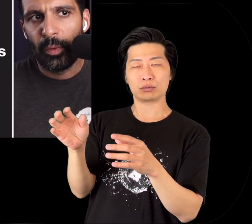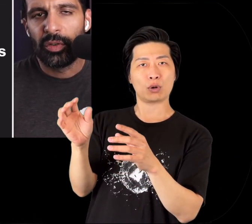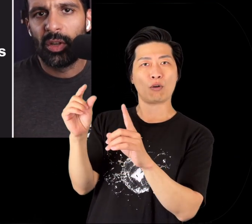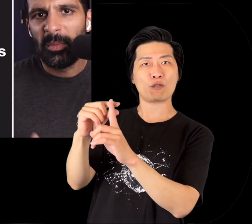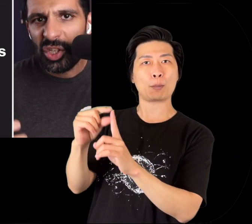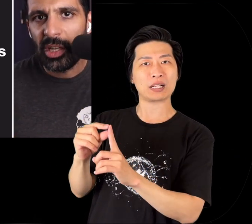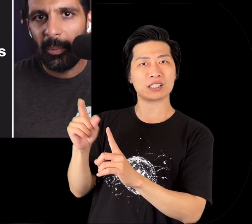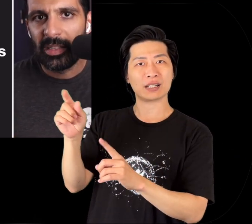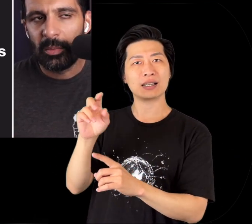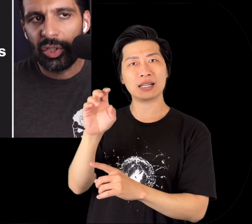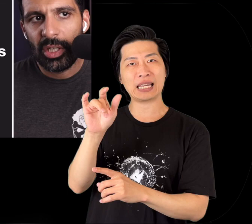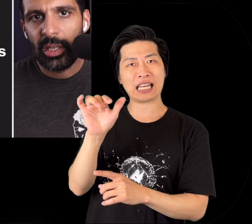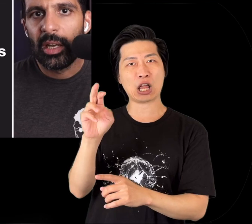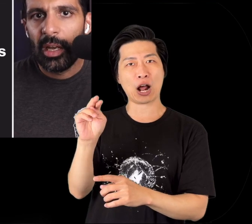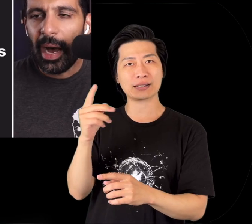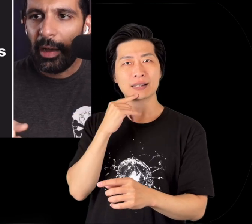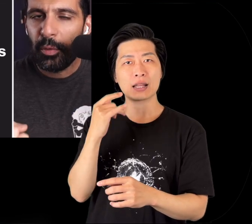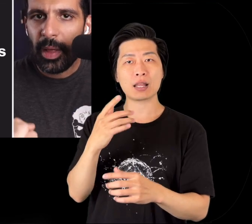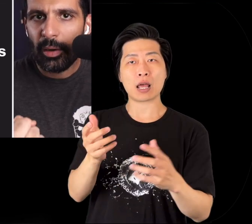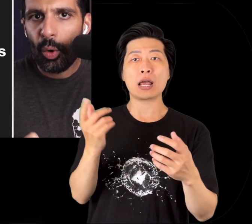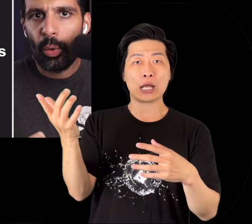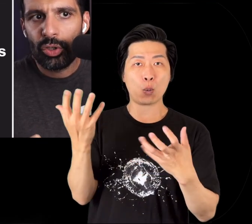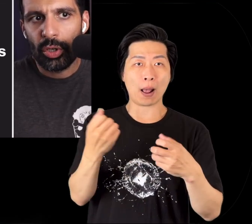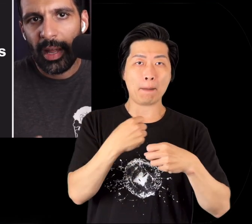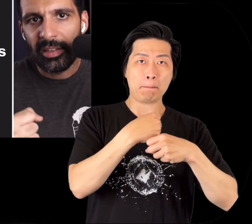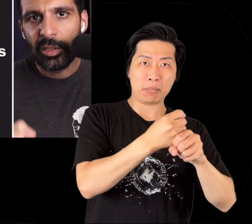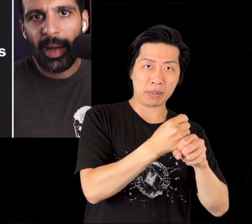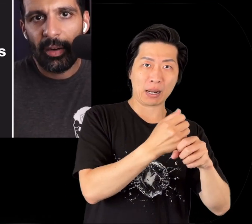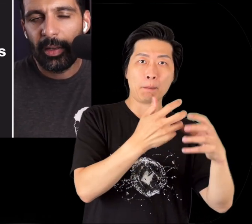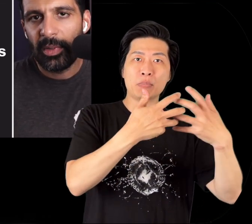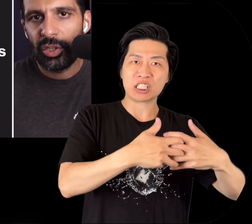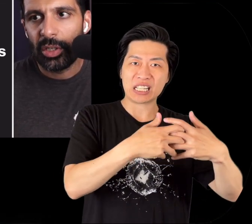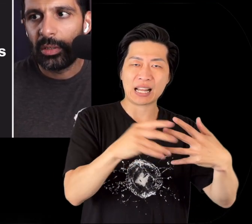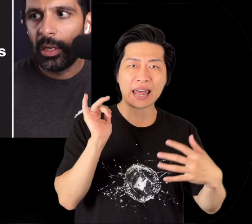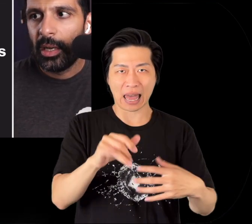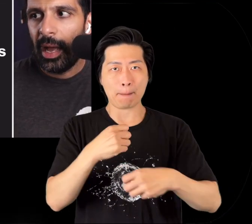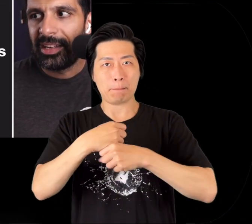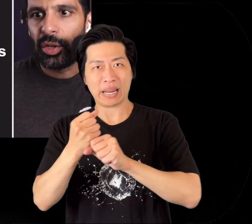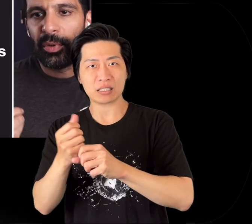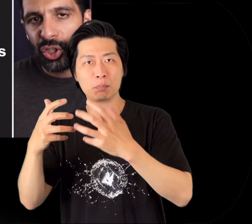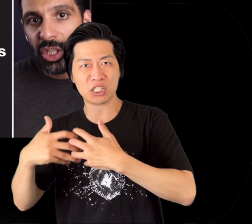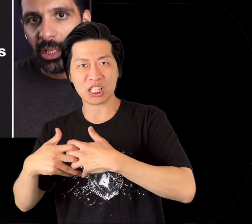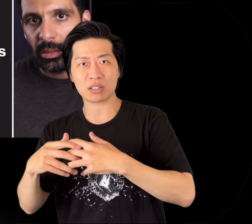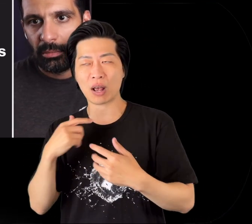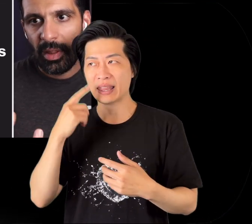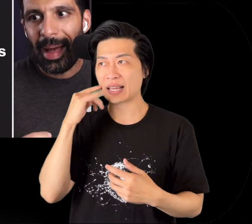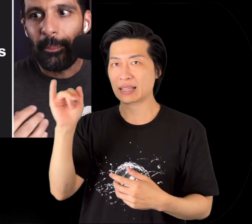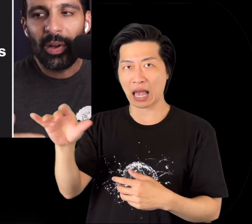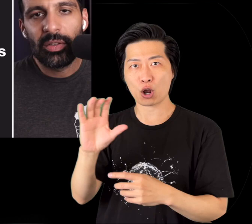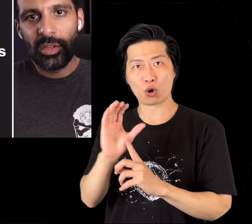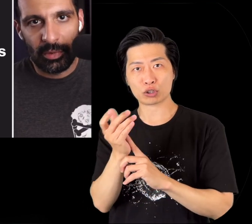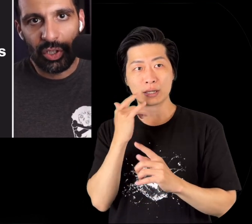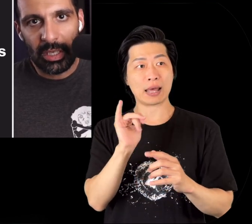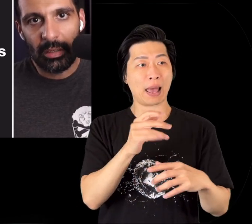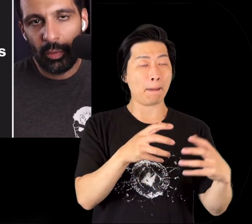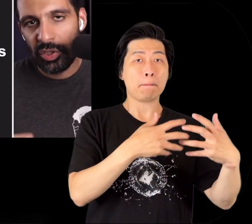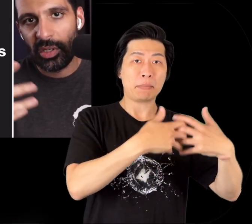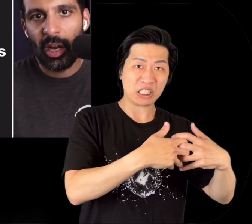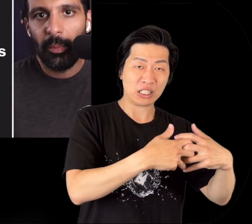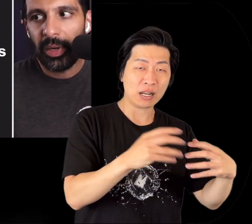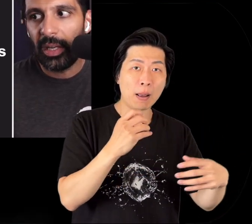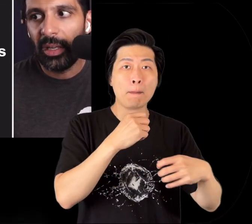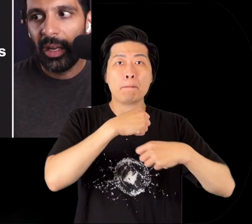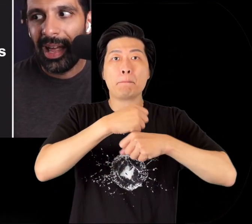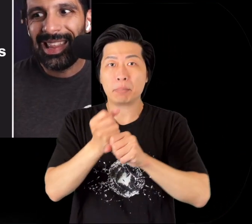used before, so the machine that makes the machine, I view that culture, that inspiring mission, as the machine that builds the machine, which